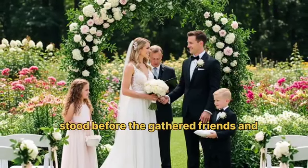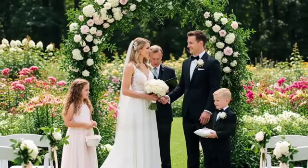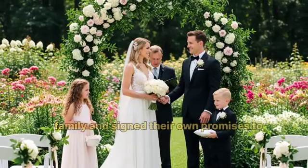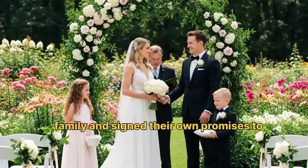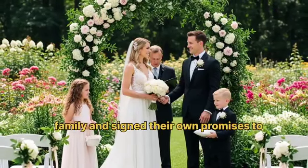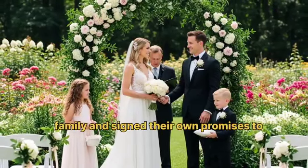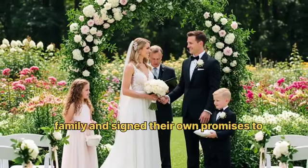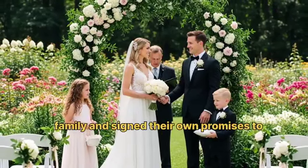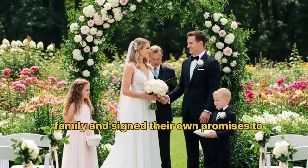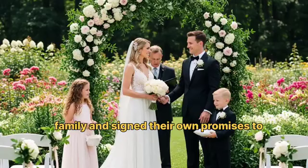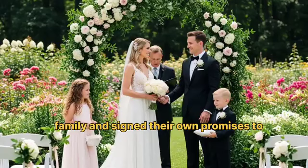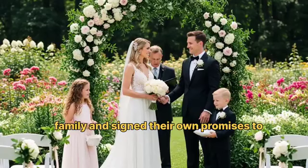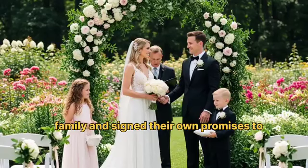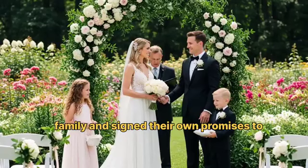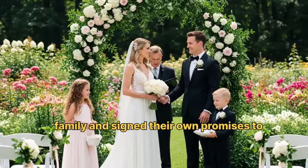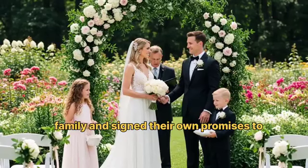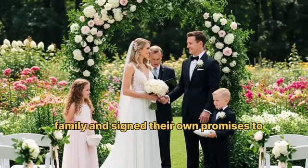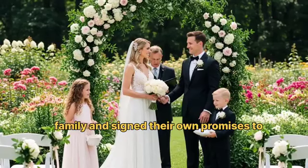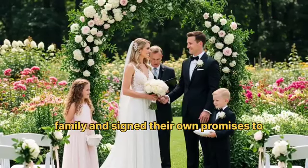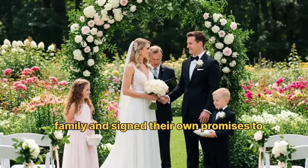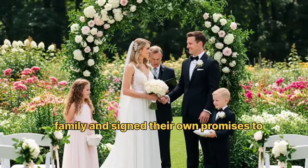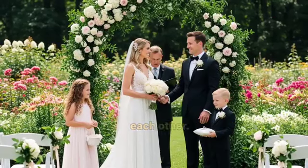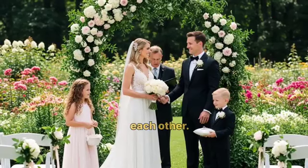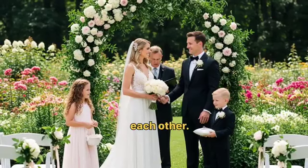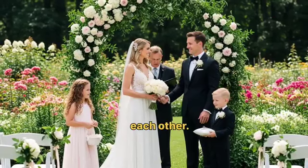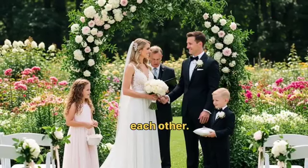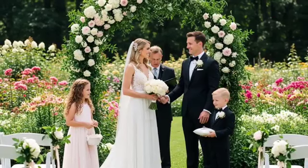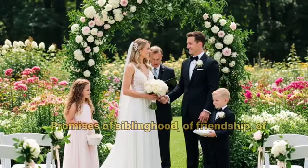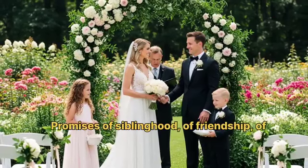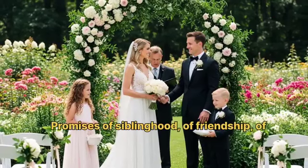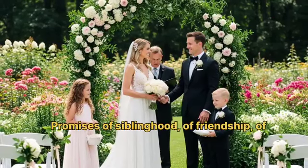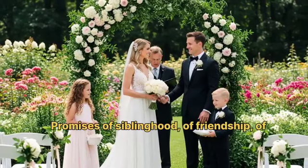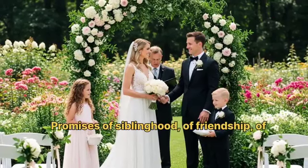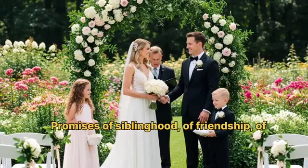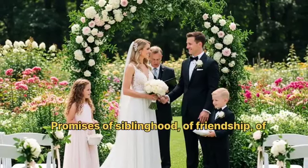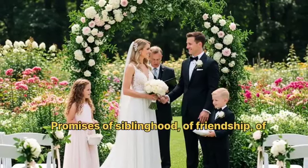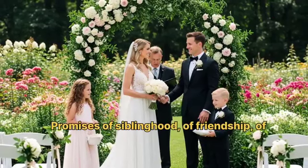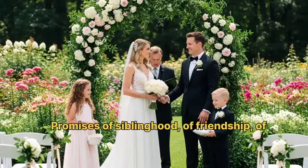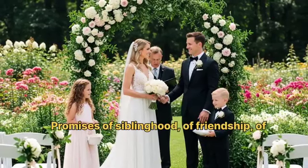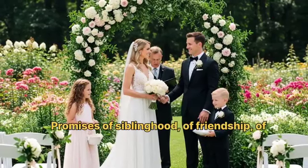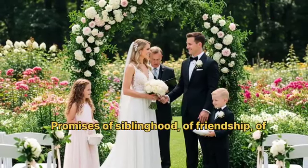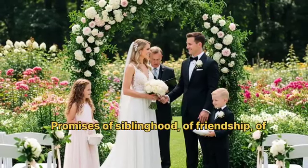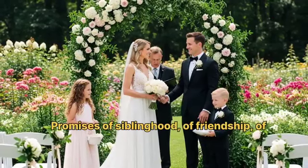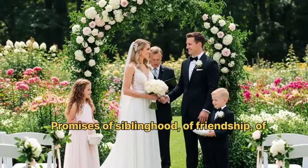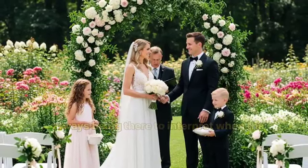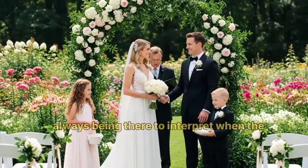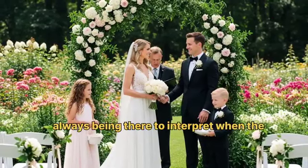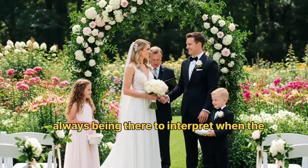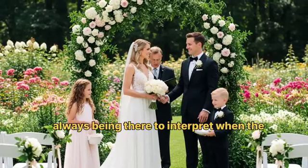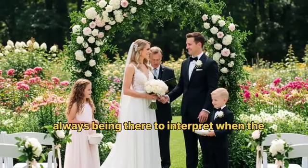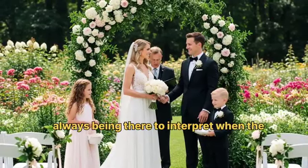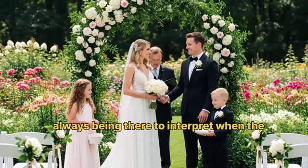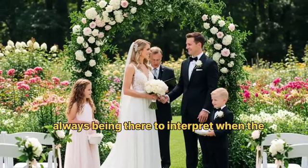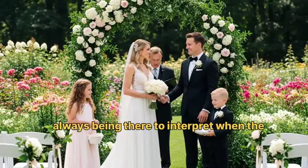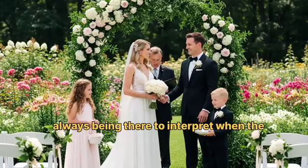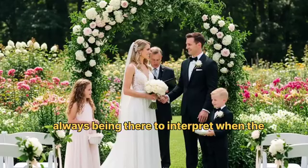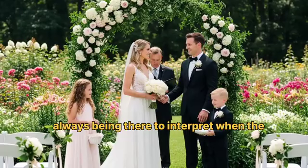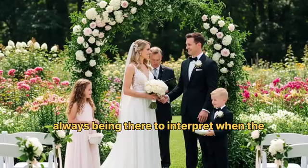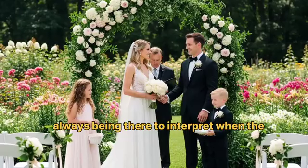and signed their own promises to each other. Promises of siblinghood, of friendship, of always being there to interpret